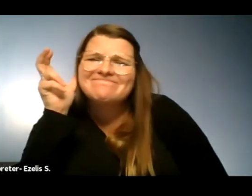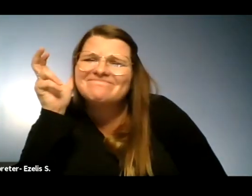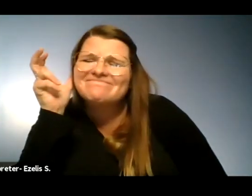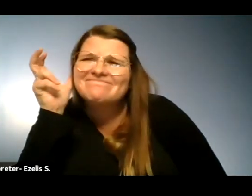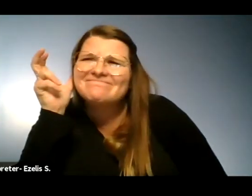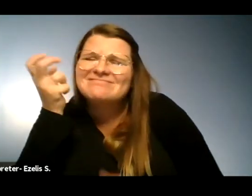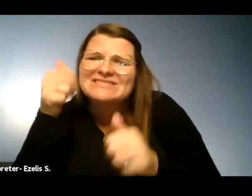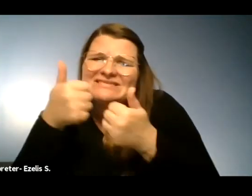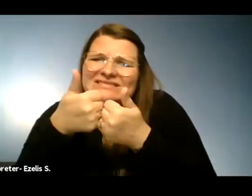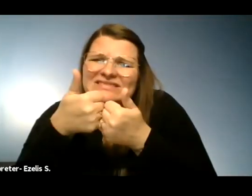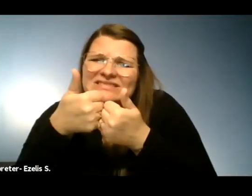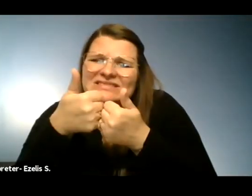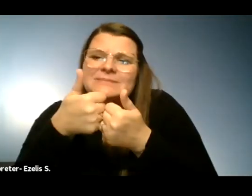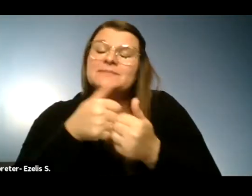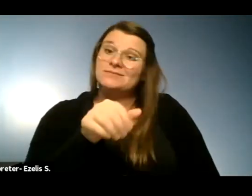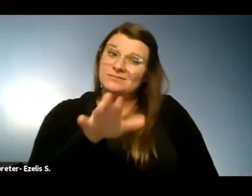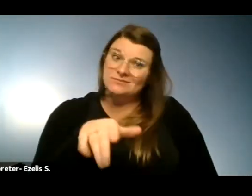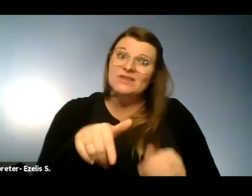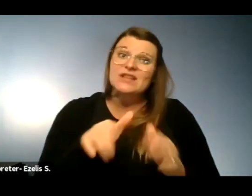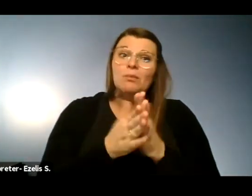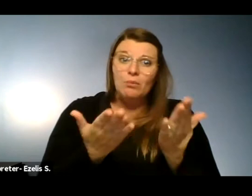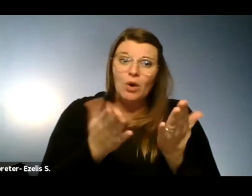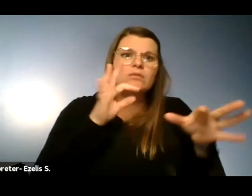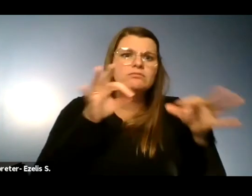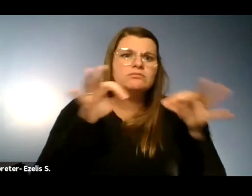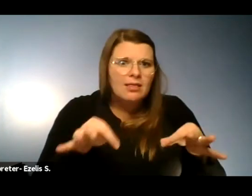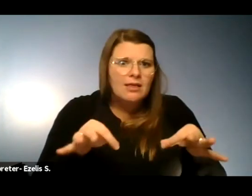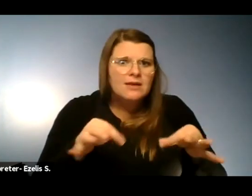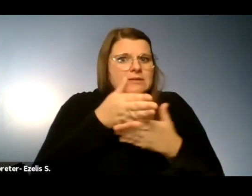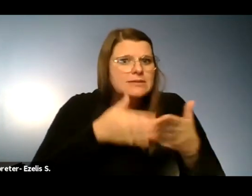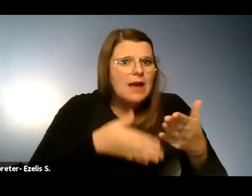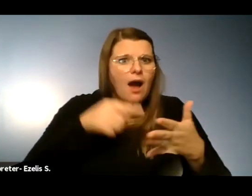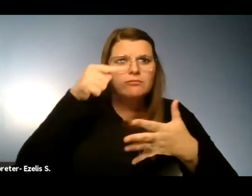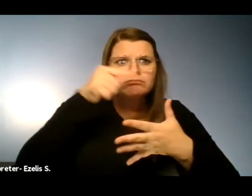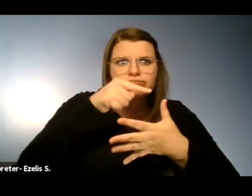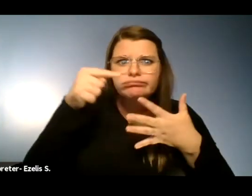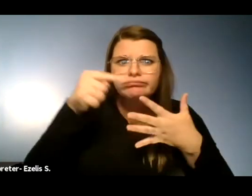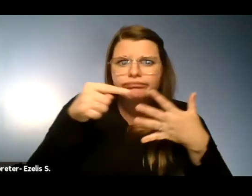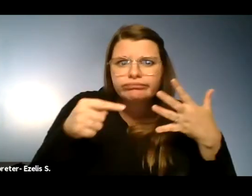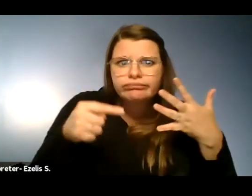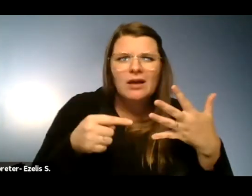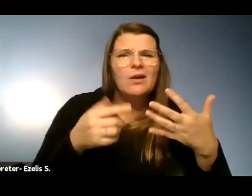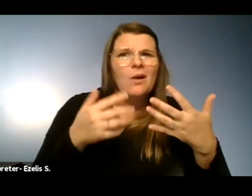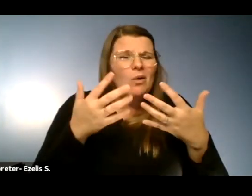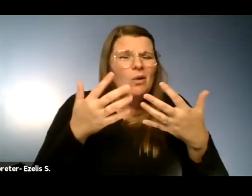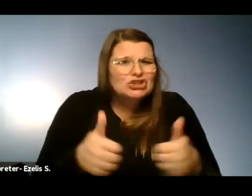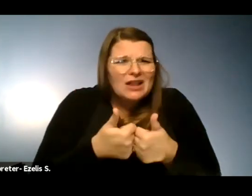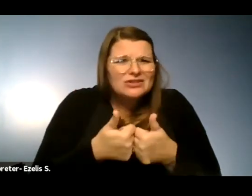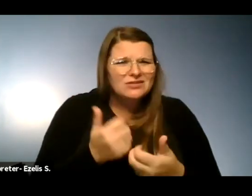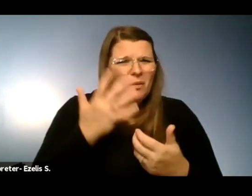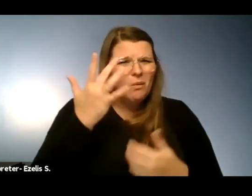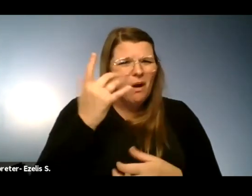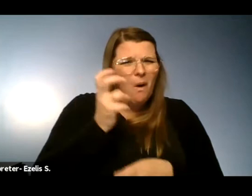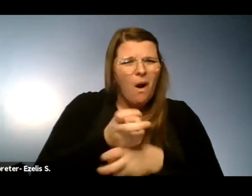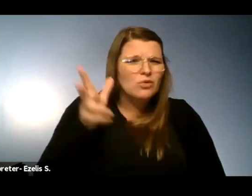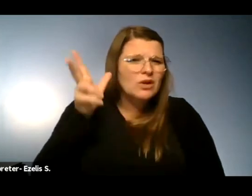Well, this book is going to tell us some of the ways that make it hard for him to listen. Let's